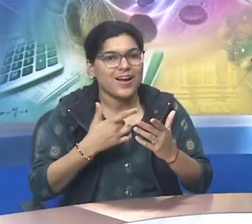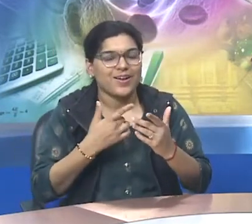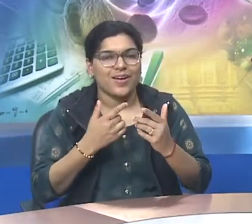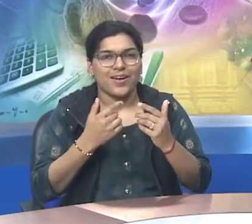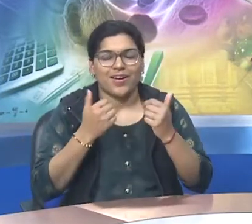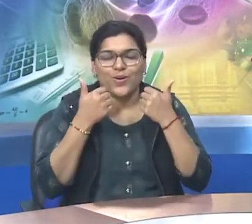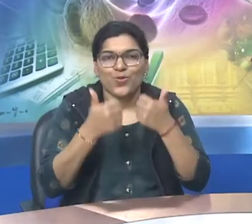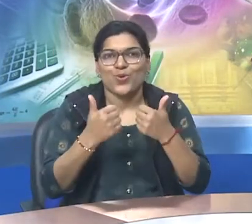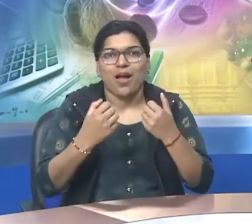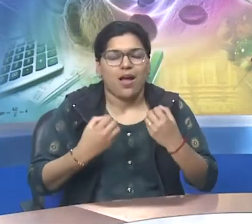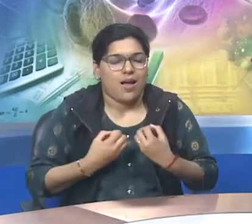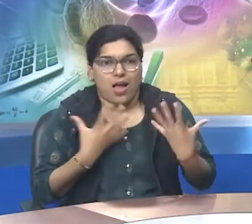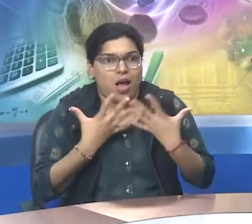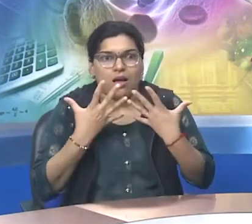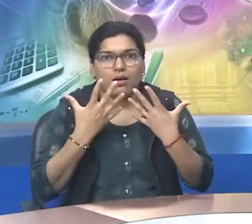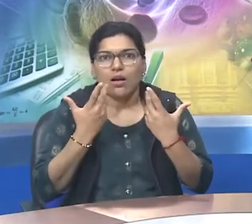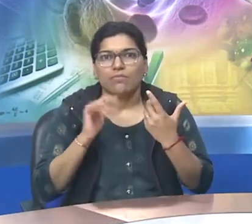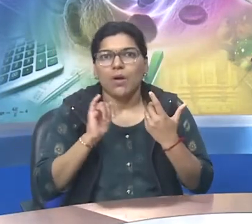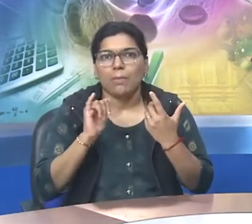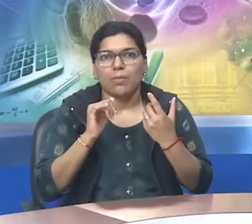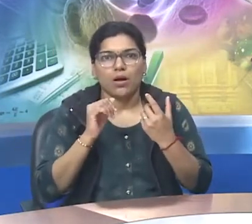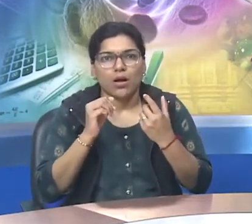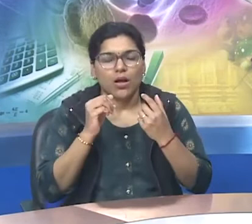blood turned cold like the moon.